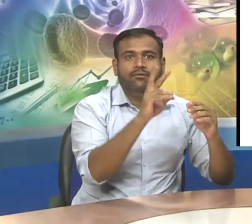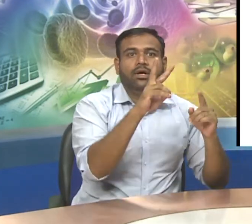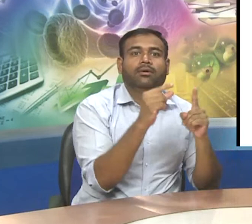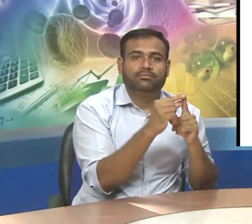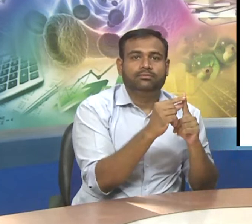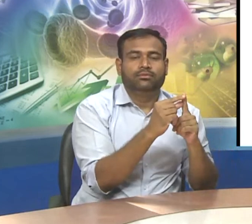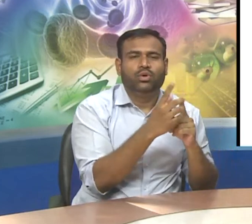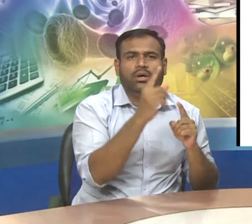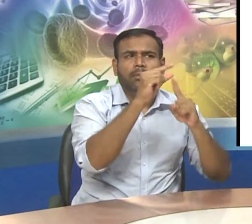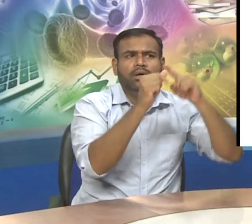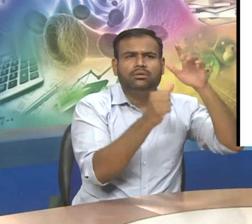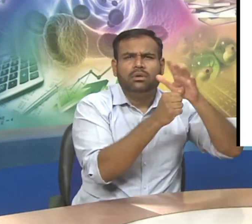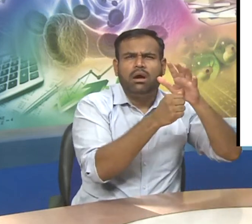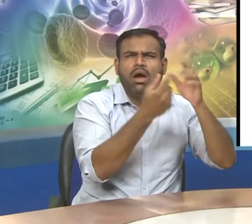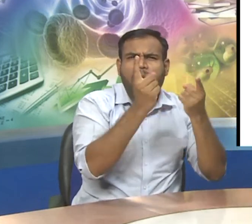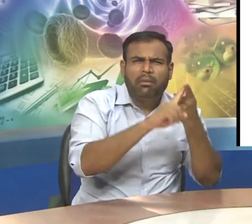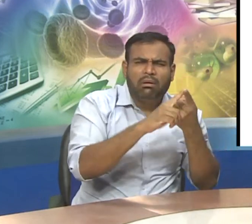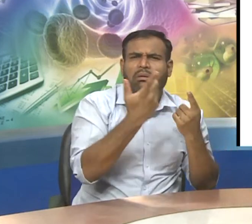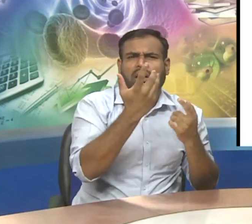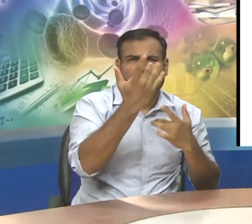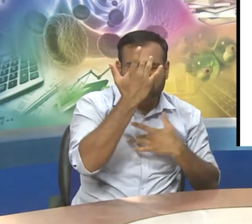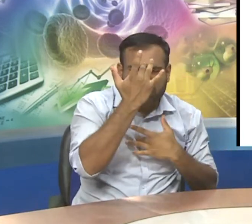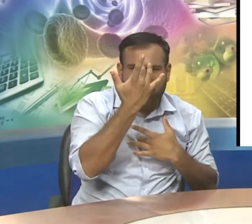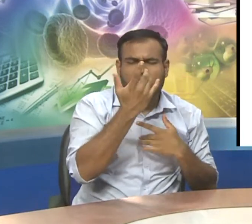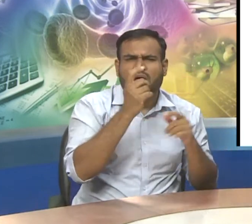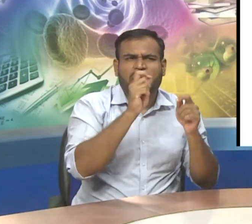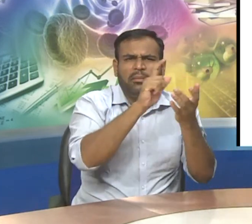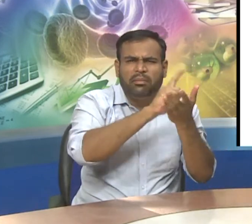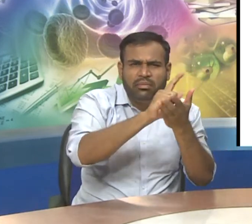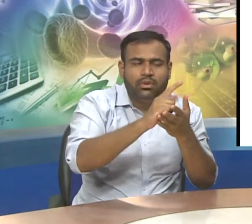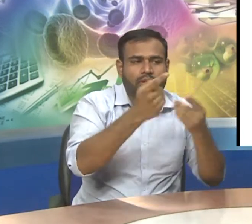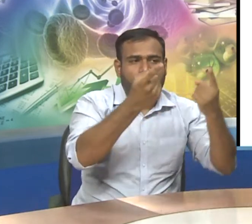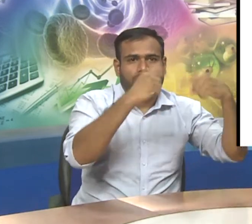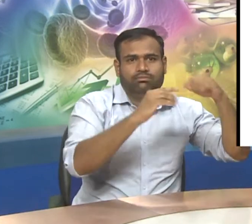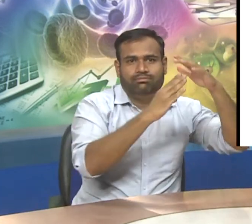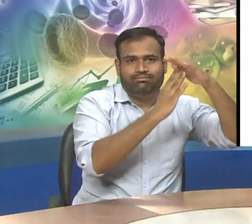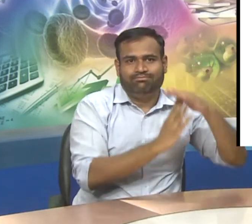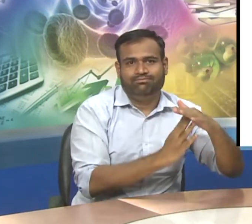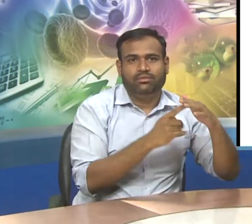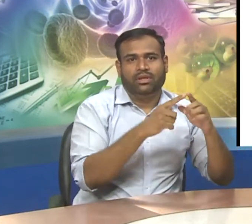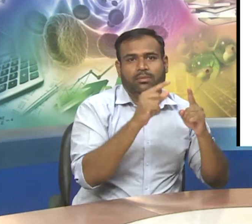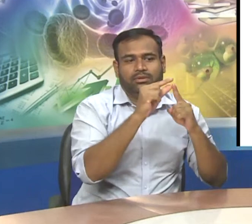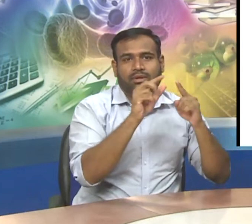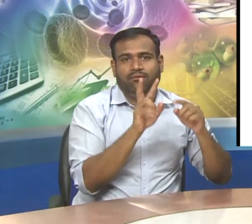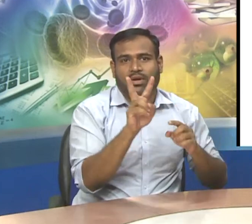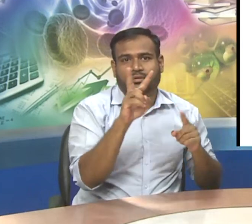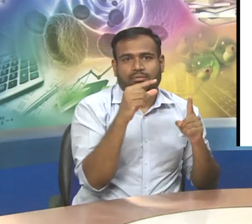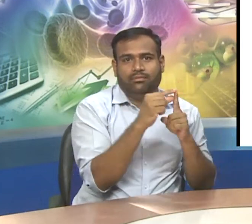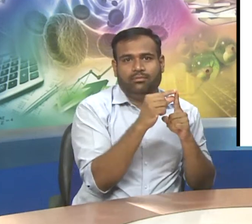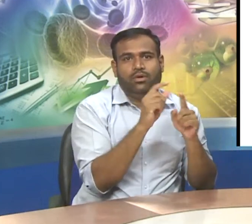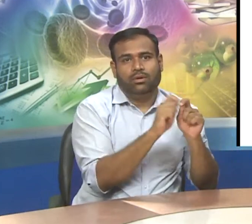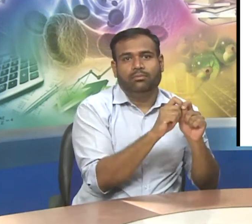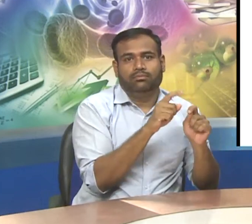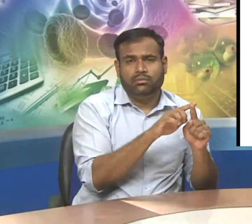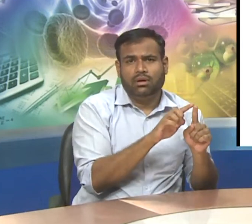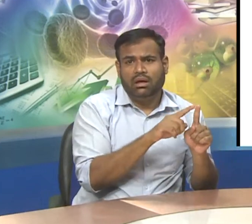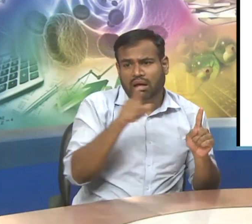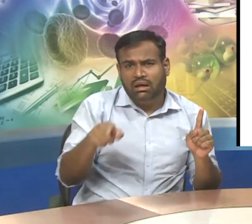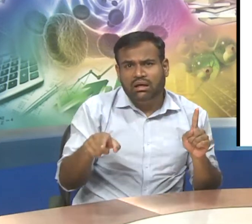And again, if we talk about the union government, then there is vice president who is just next